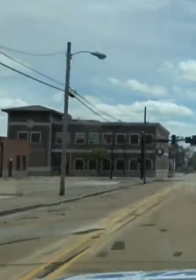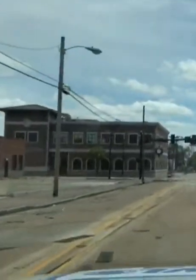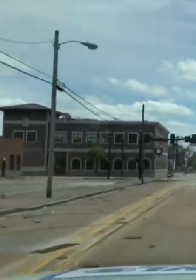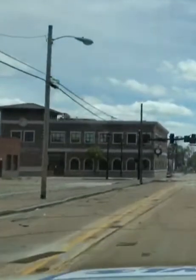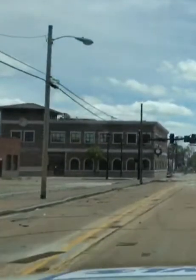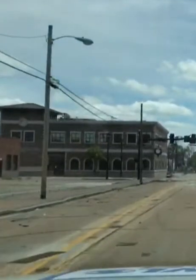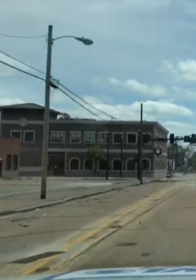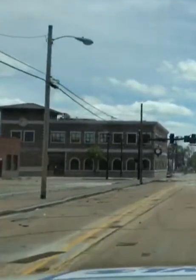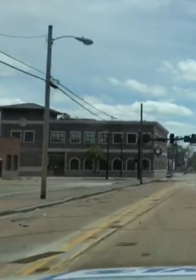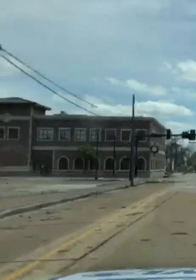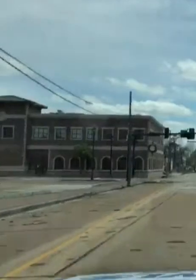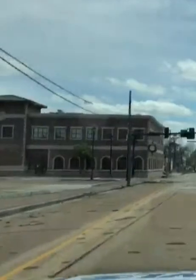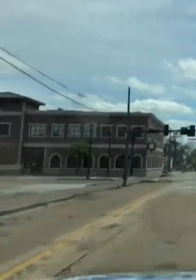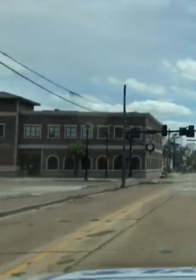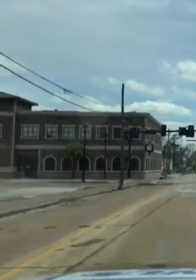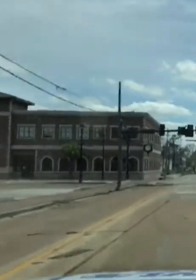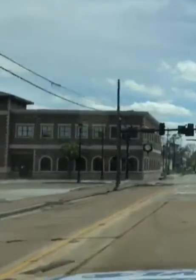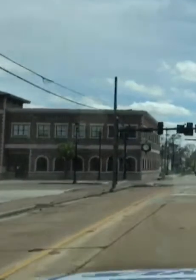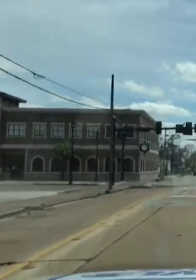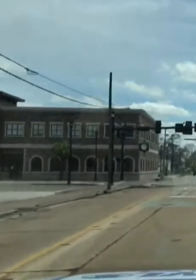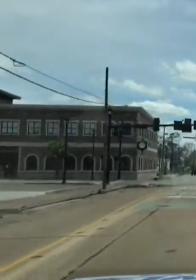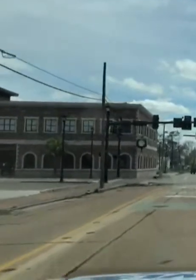We didn't eat well.